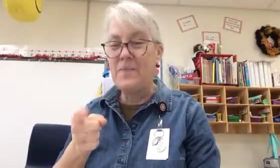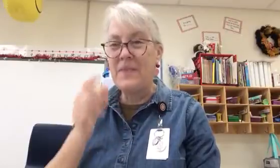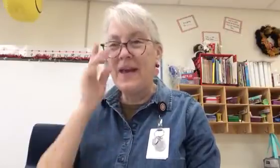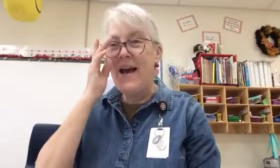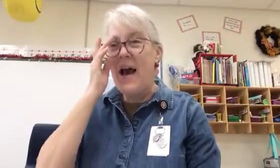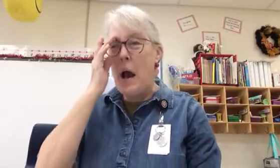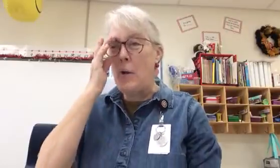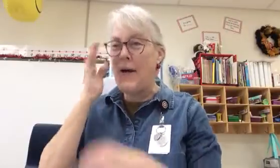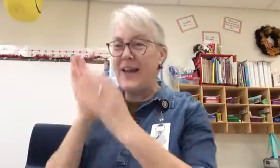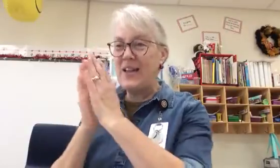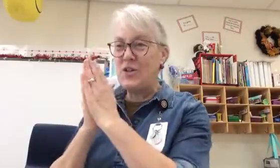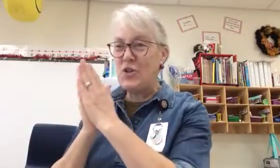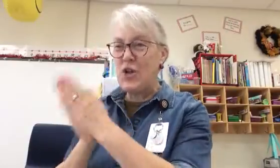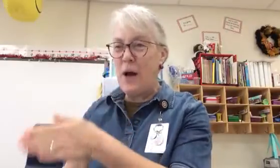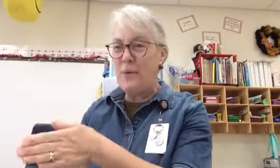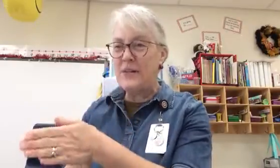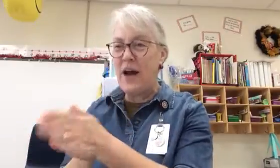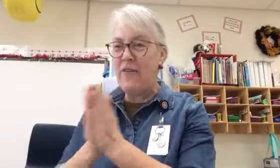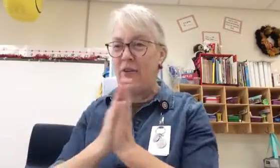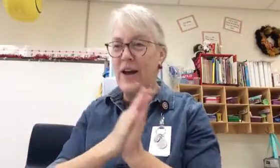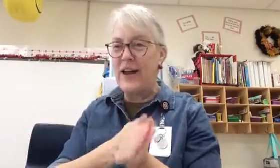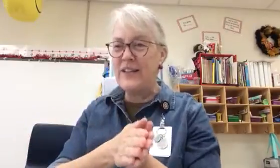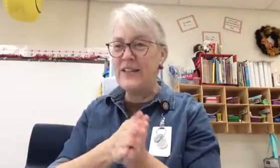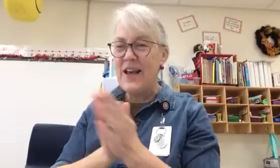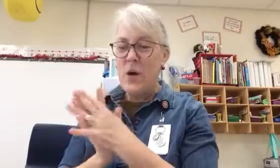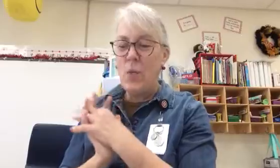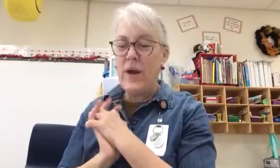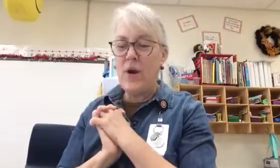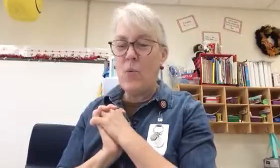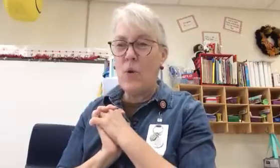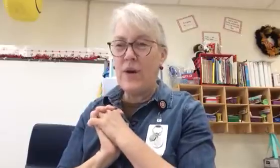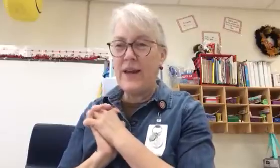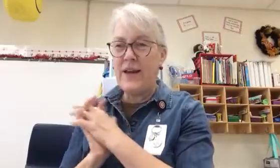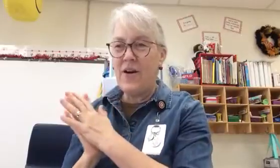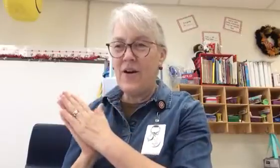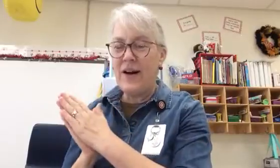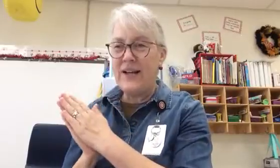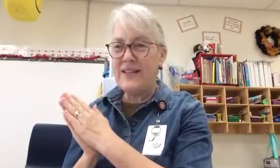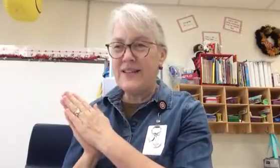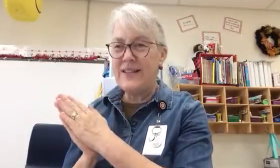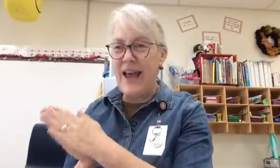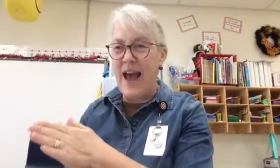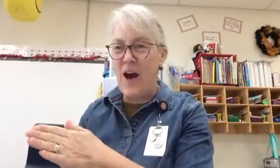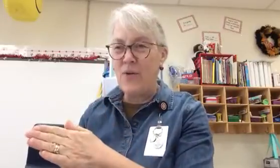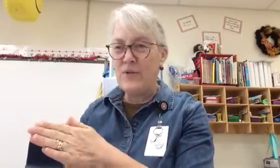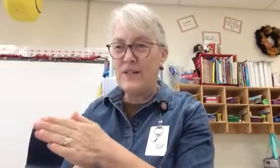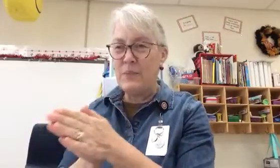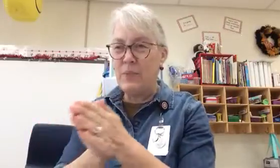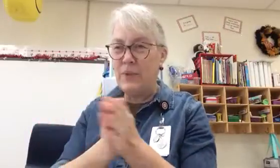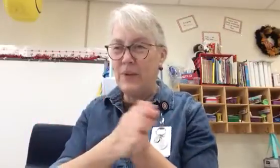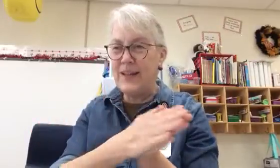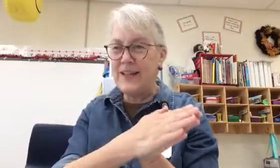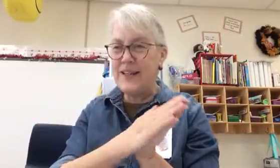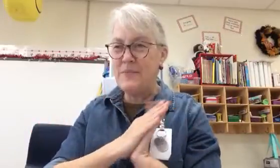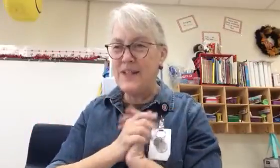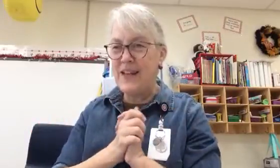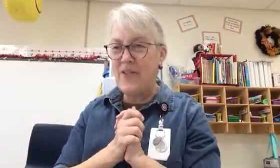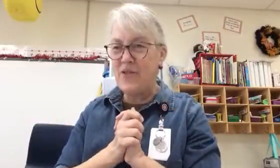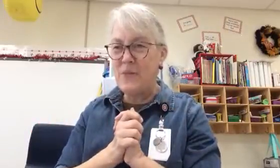all right get your choppers out friends we are working on sounds blending them together to